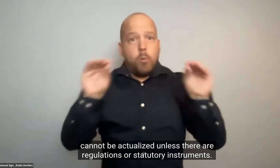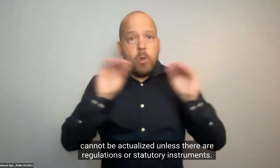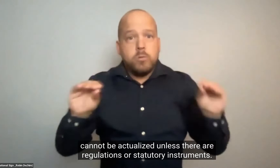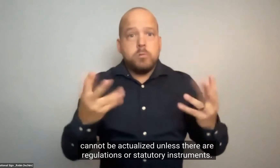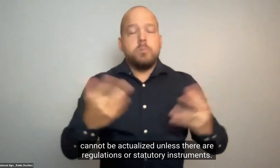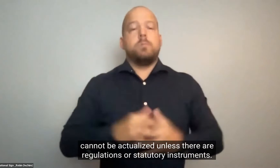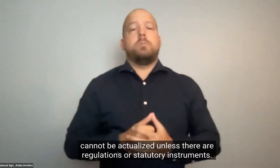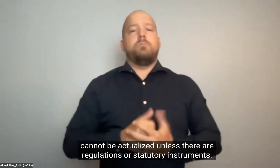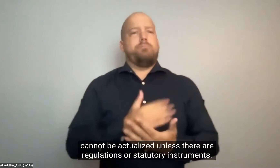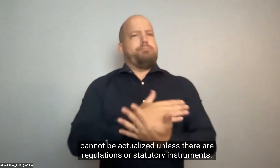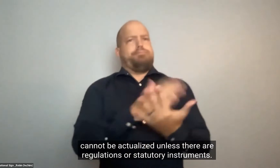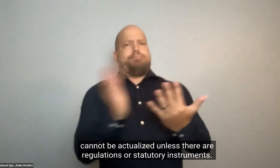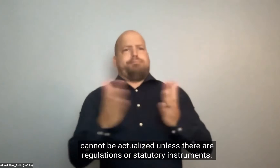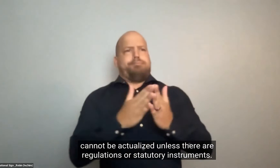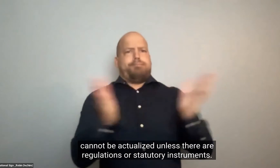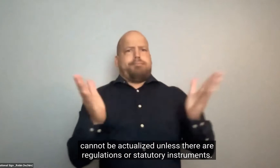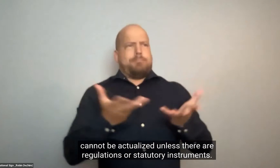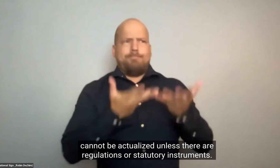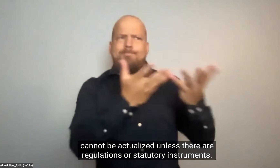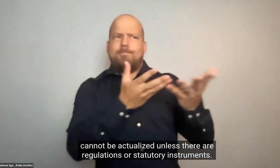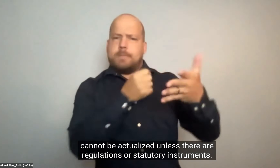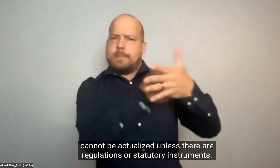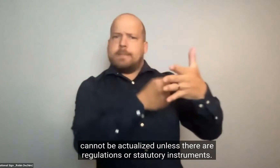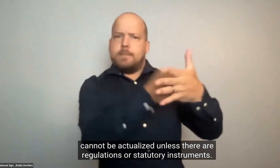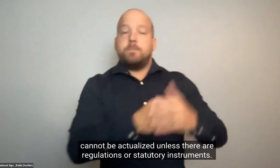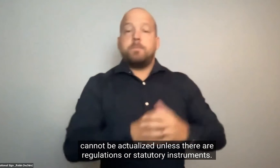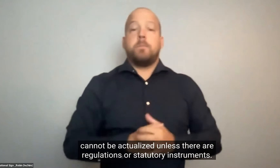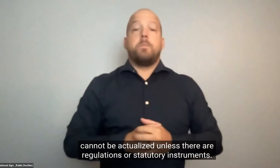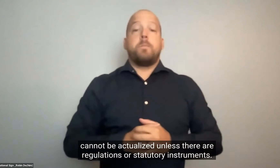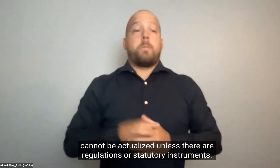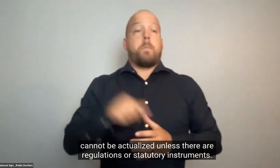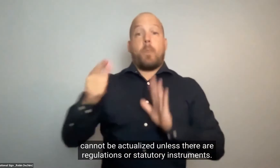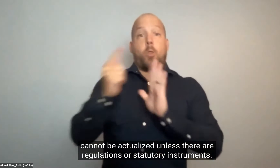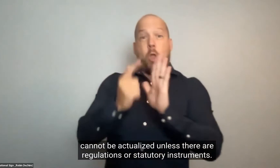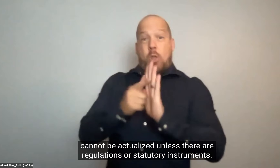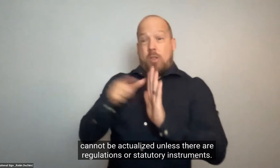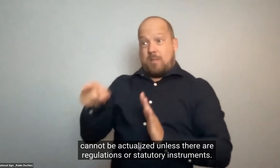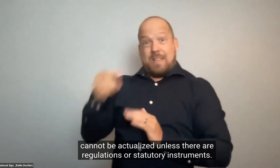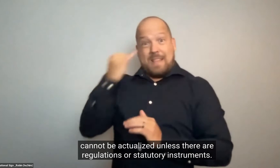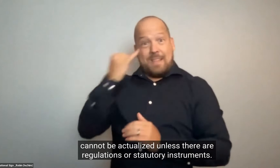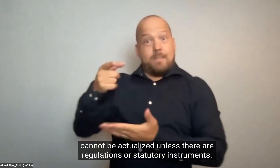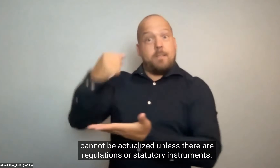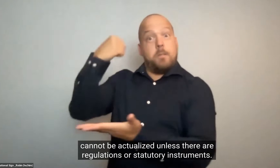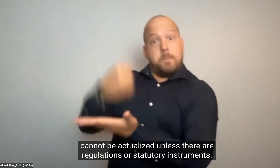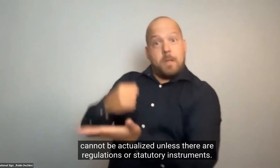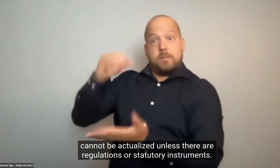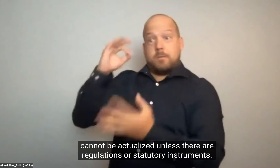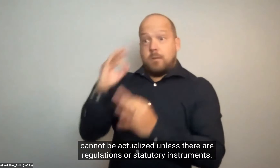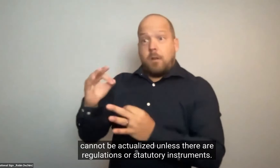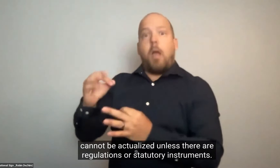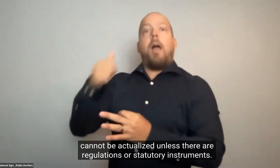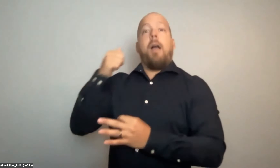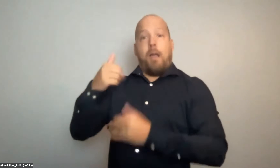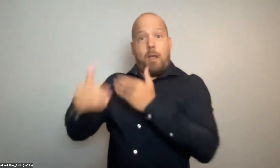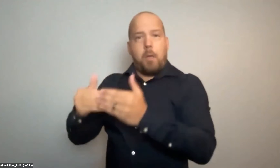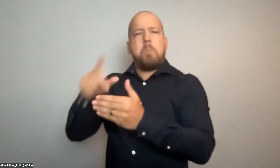be actualized unless there are regulations or statutory instruments.